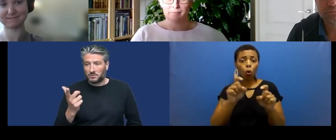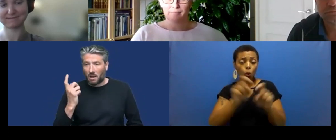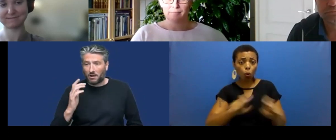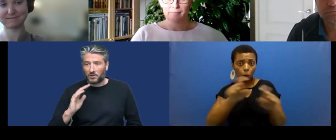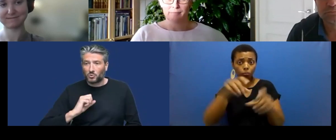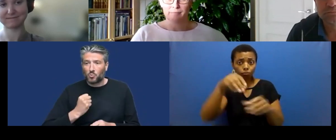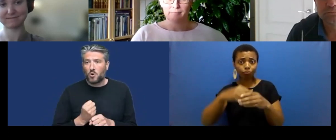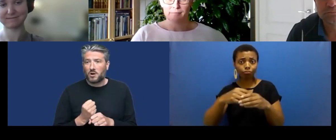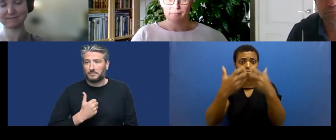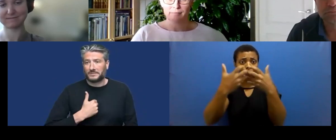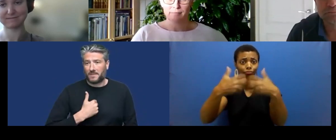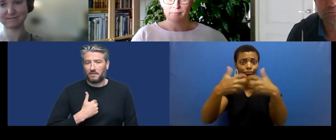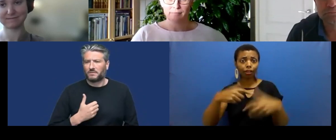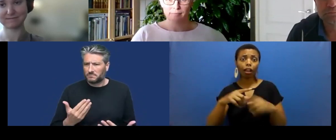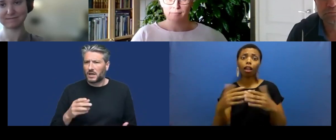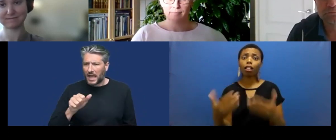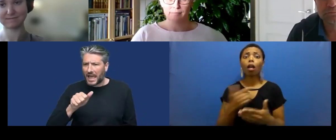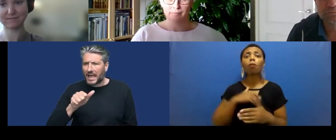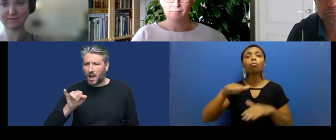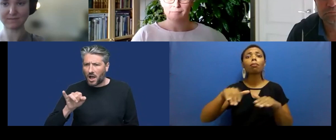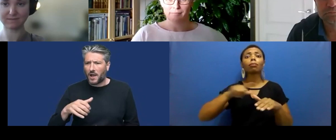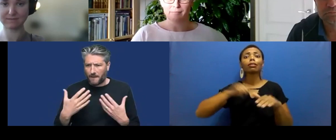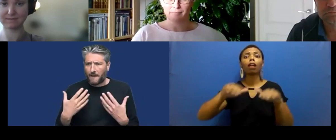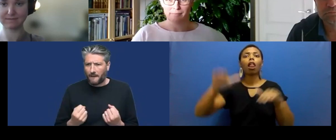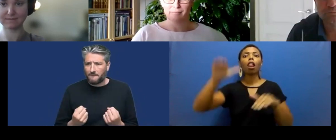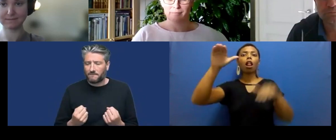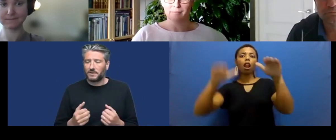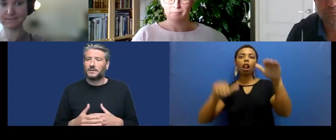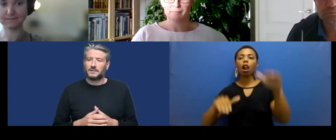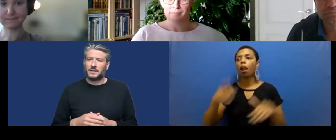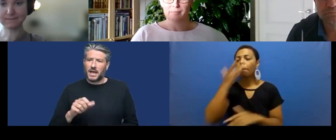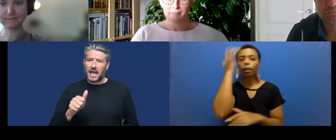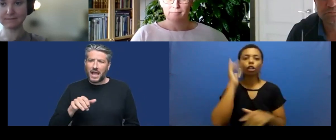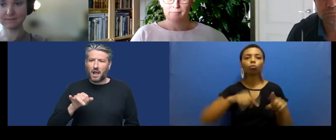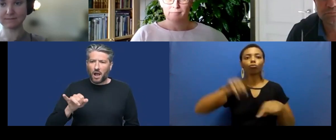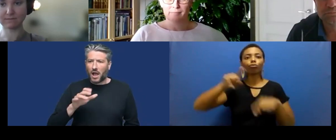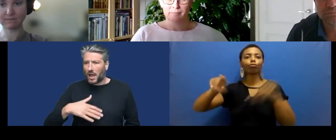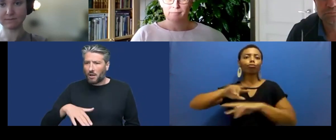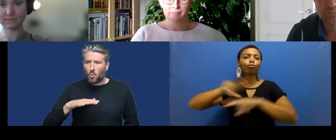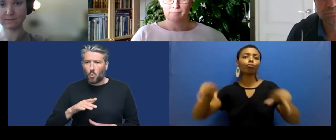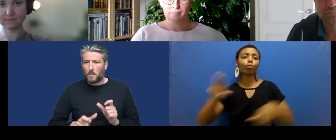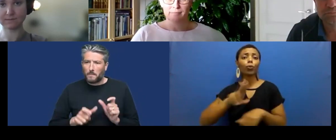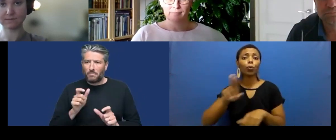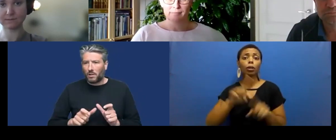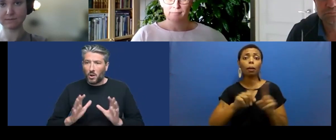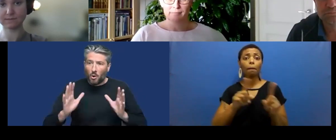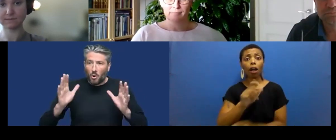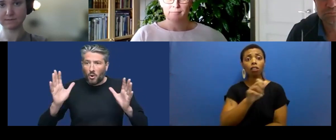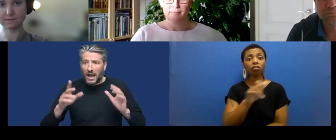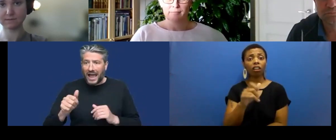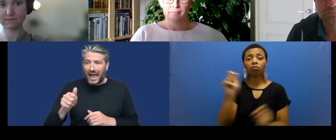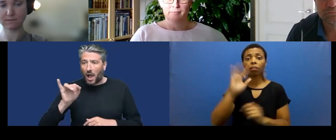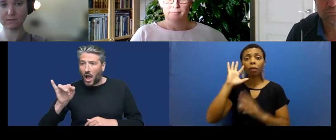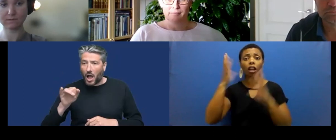this sort of level of hyperbole or hype about artificial intelligence solving all these problems. And there have been